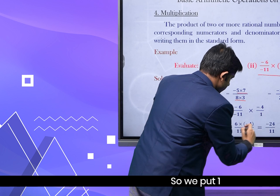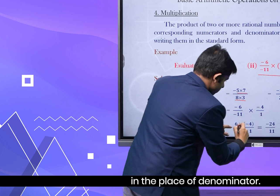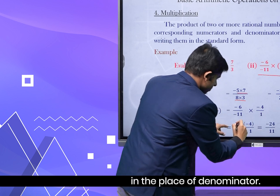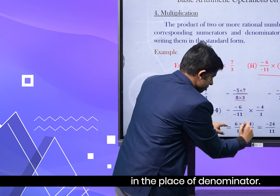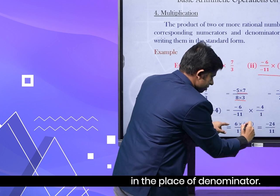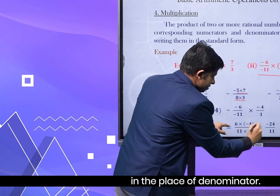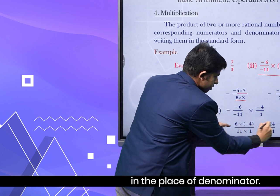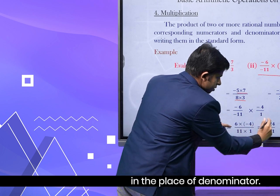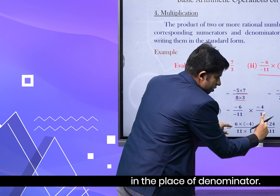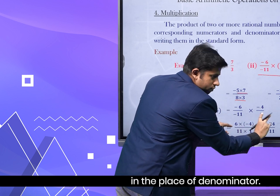in the place of denominator.